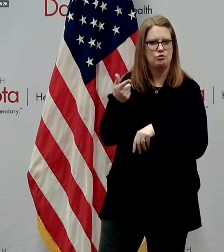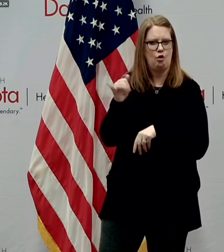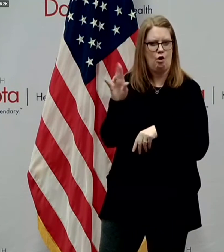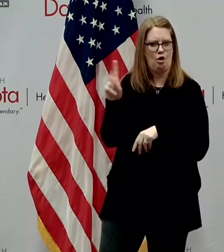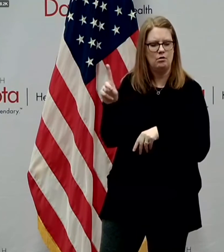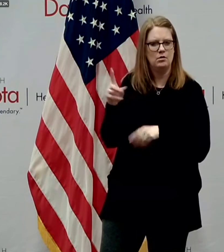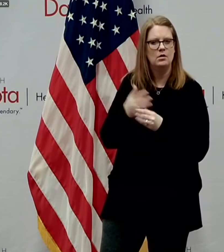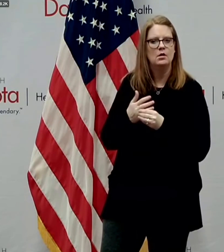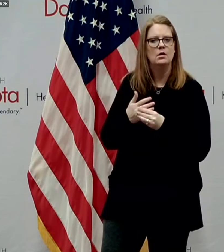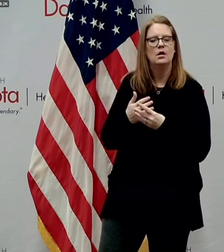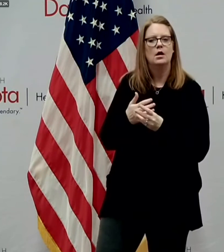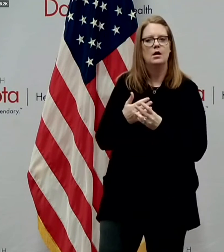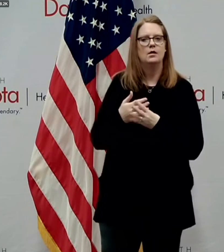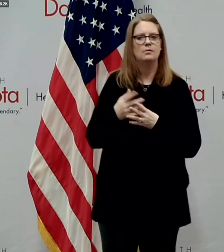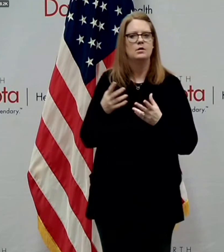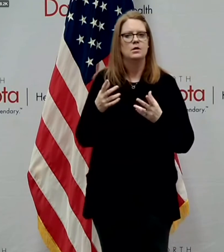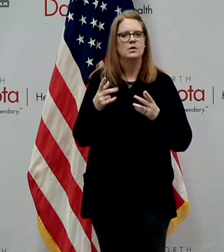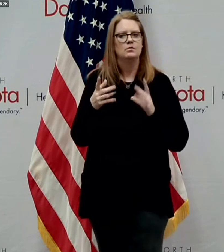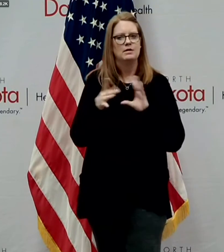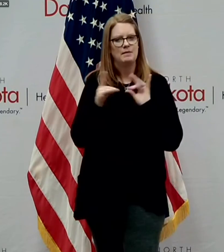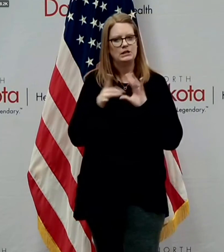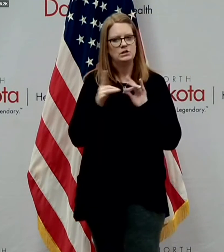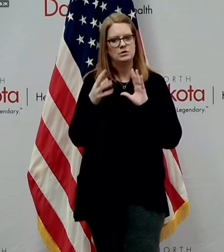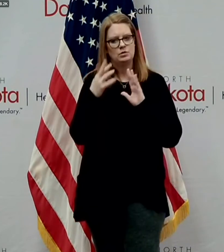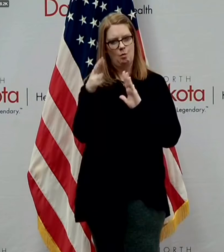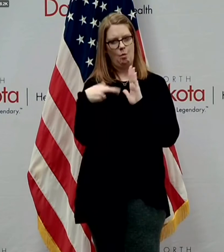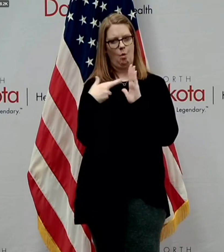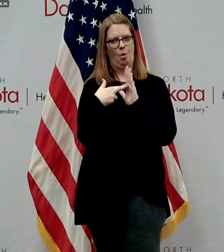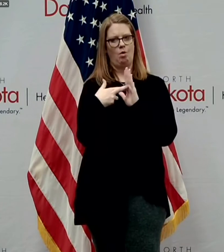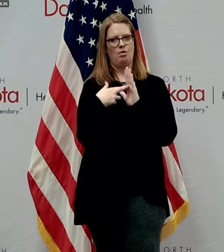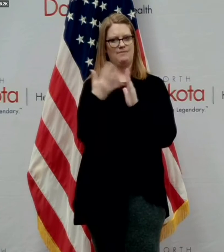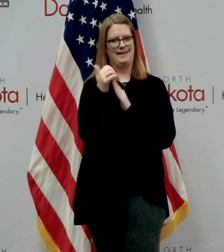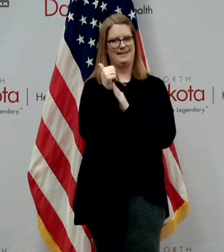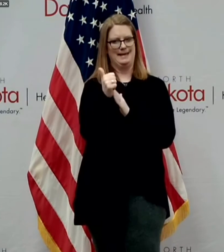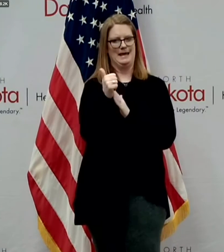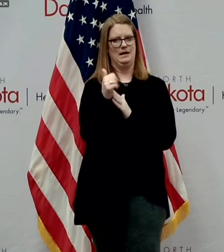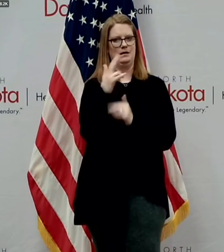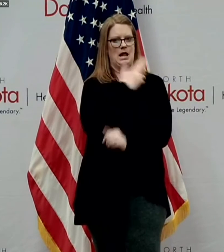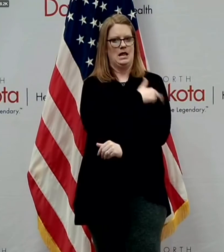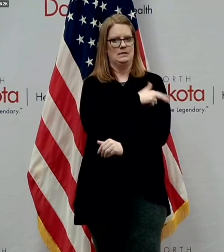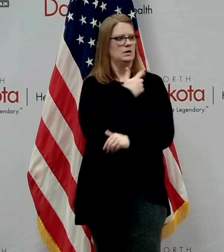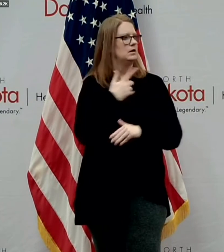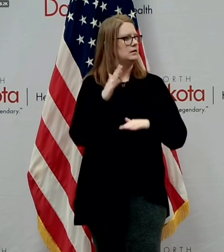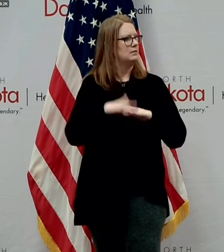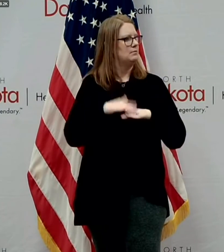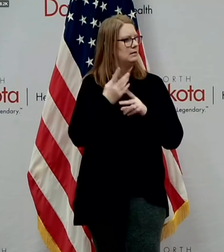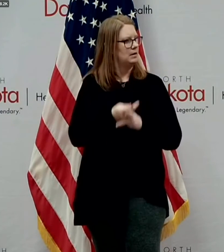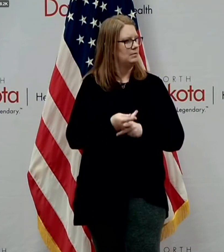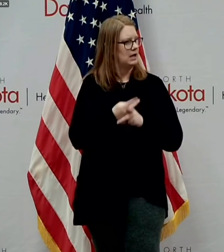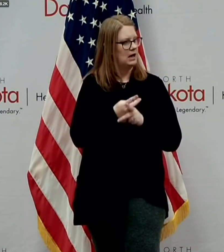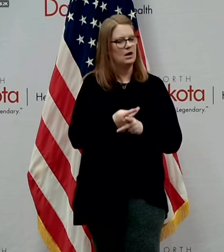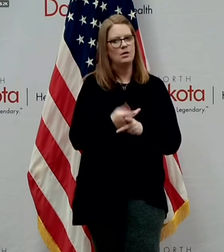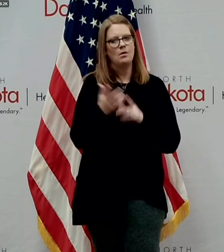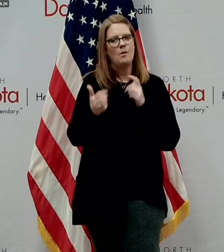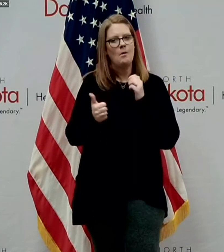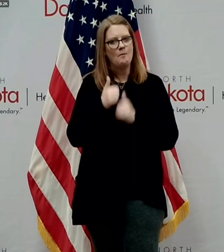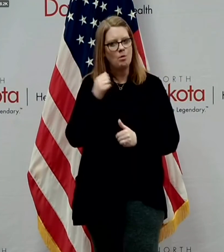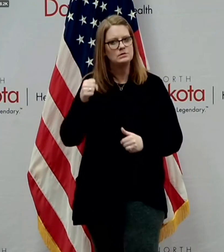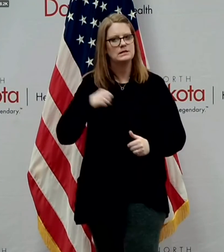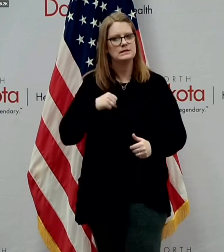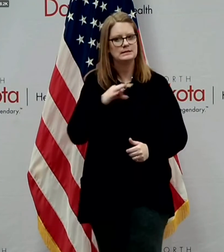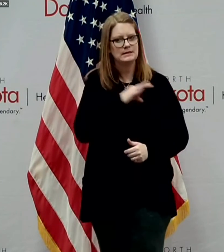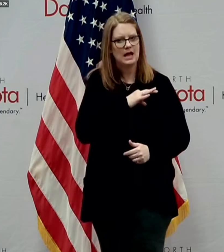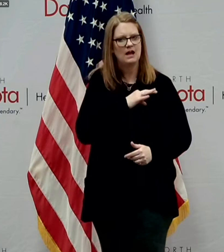Guard. We had mentioned the role of the lead hospital. In a minimal care facility, most of the staffing would come